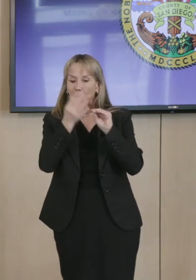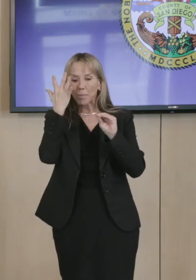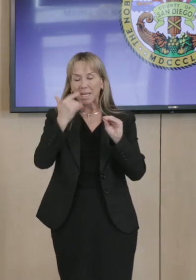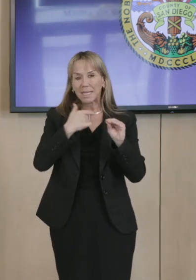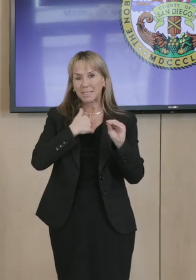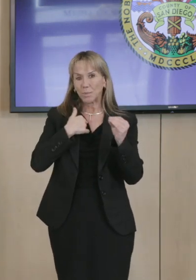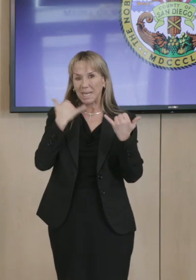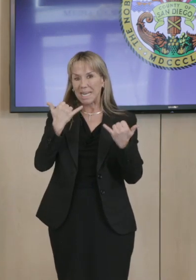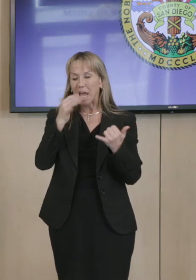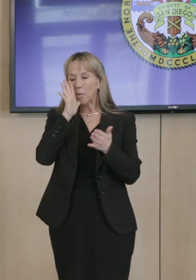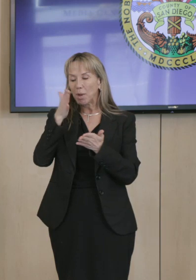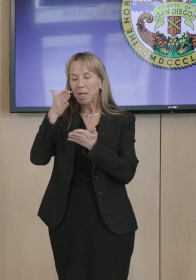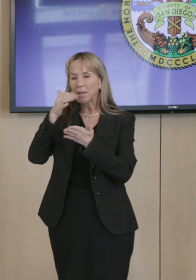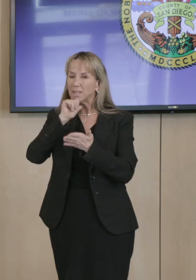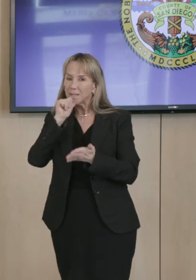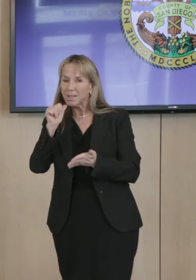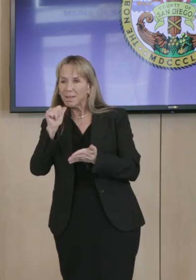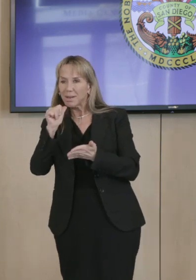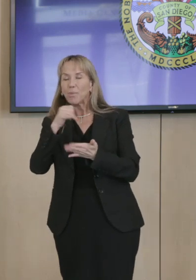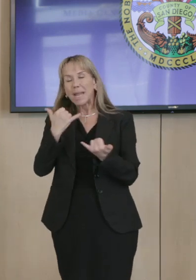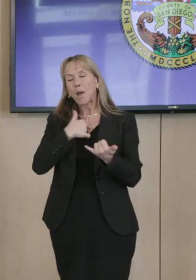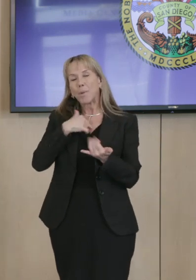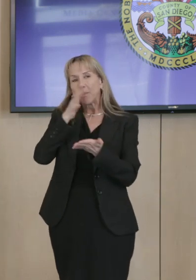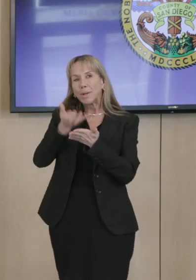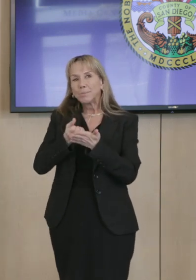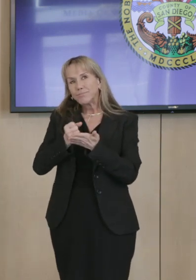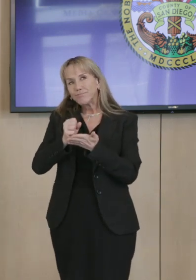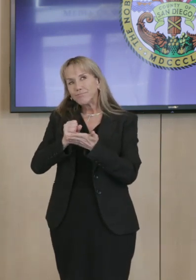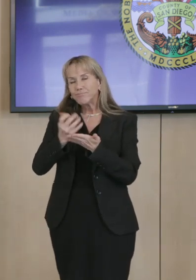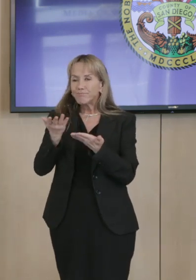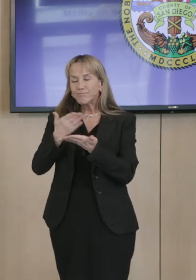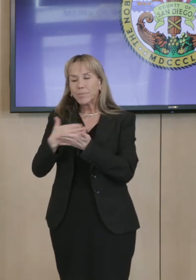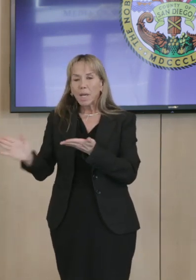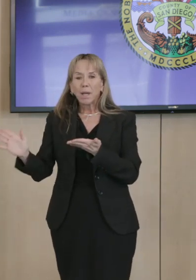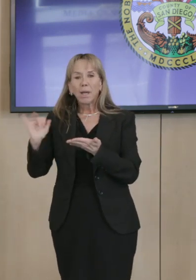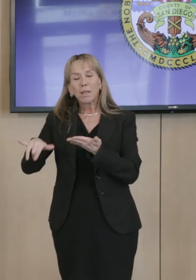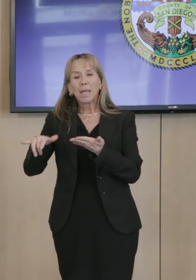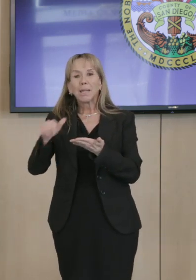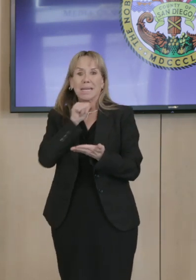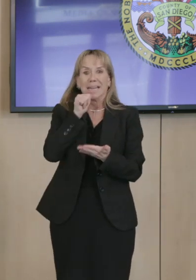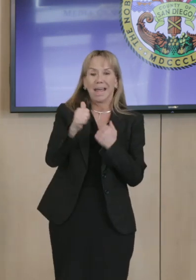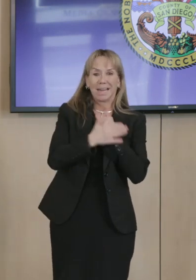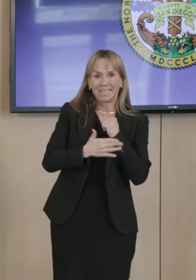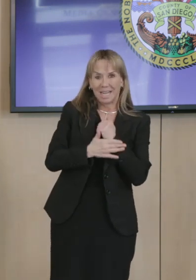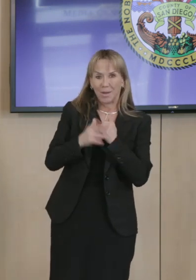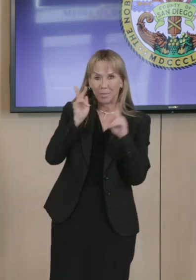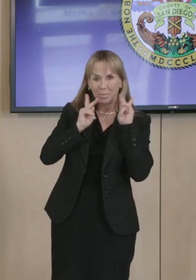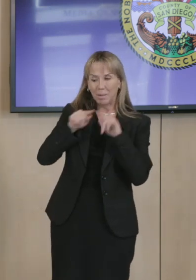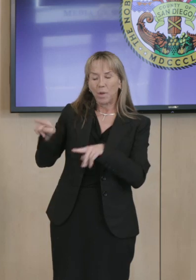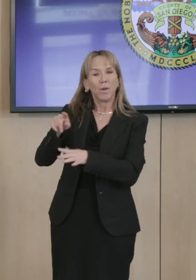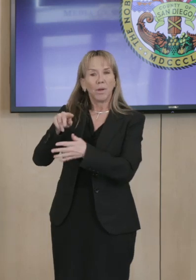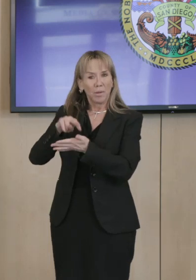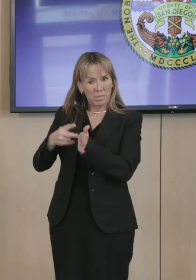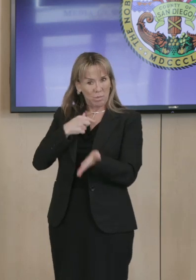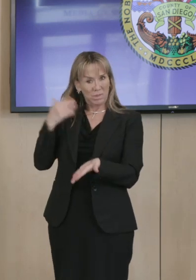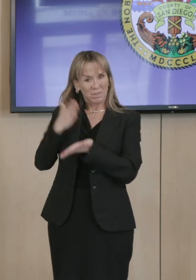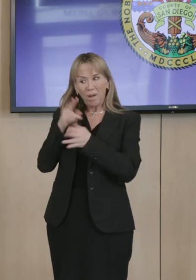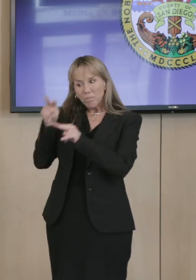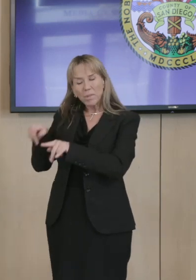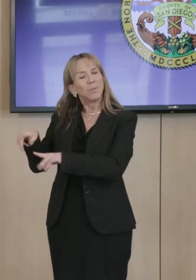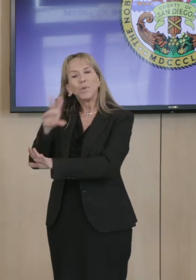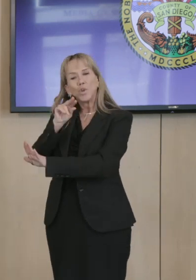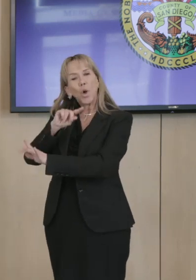non-county residents off our rolls. Doesn't mean we're not monitoring them. It just means that it's the information that we are presenting forward